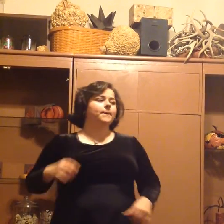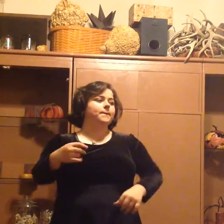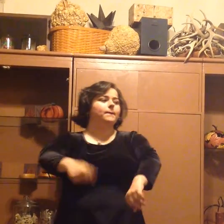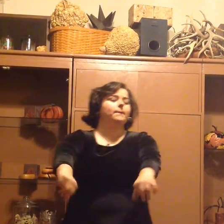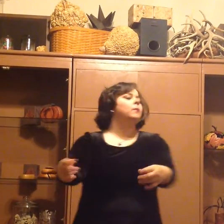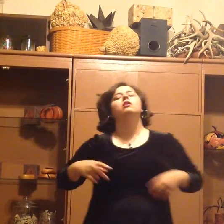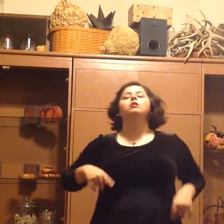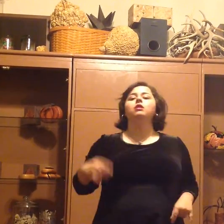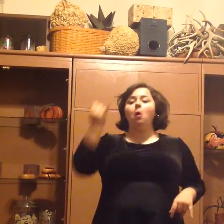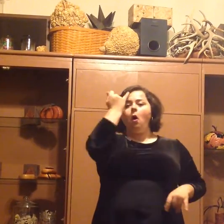This was a perfect idea.